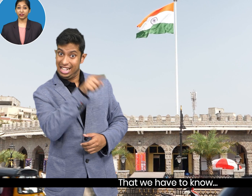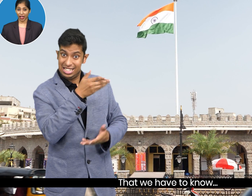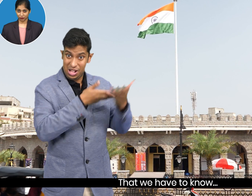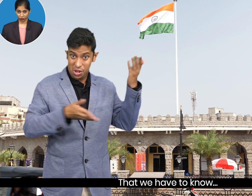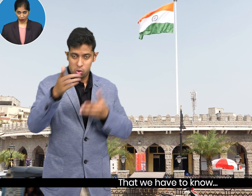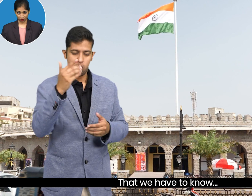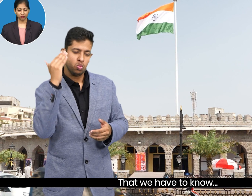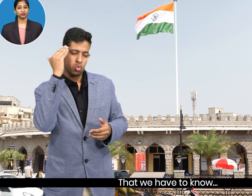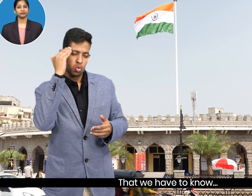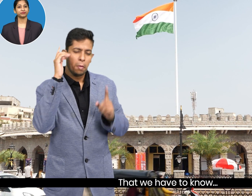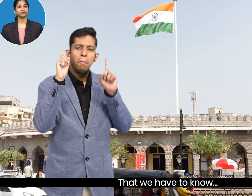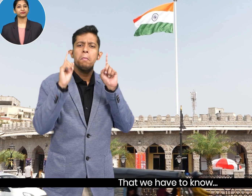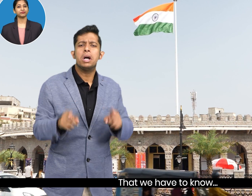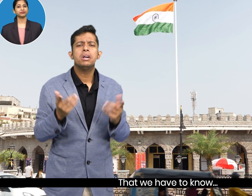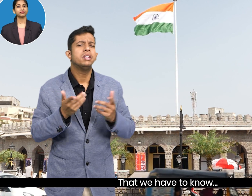That we have to know.